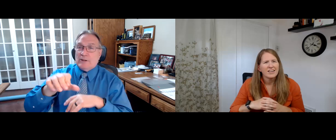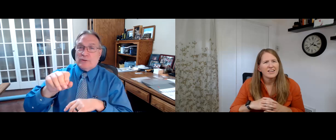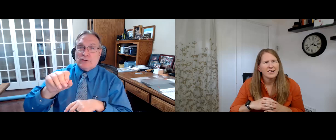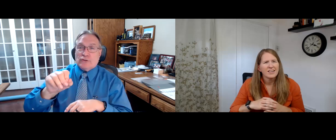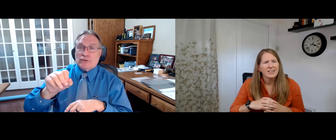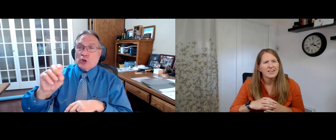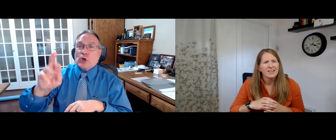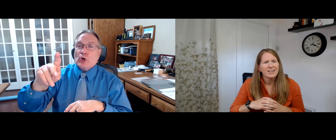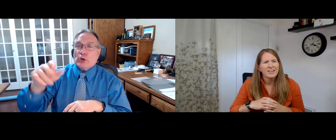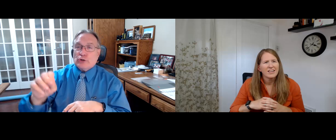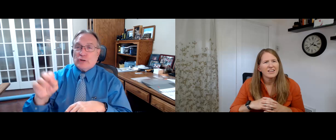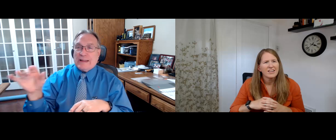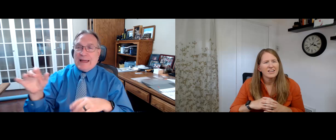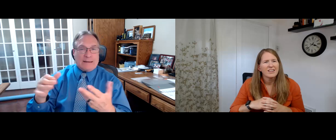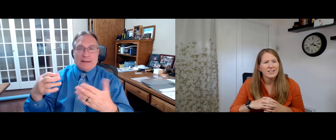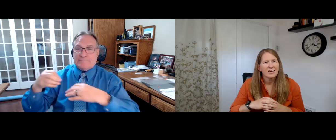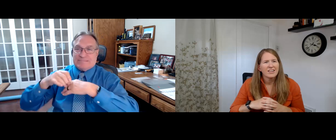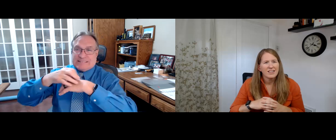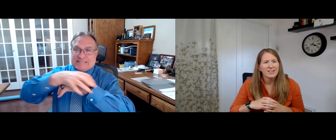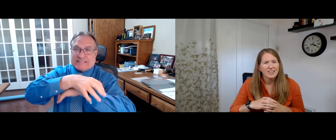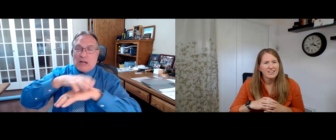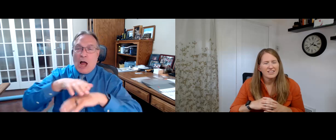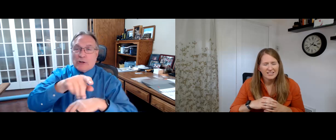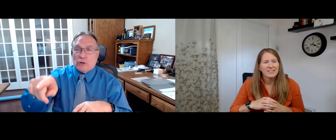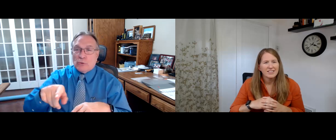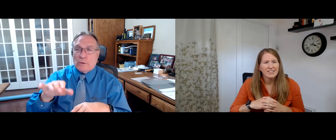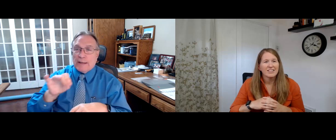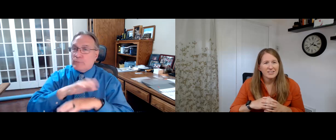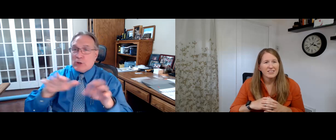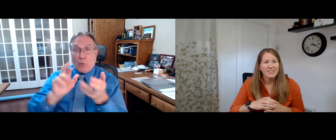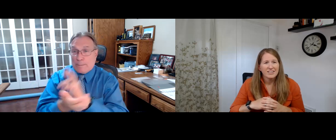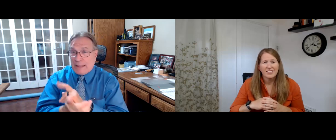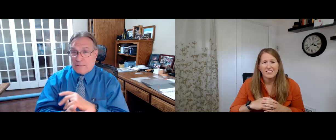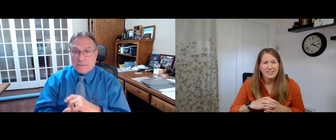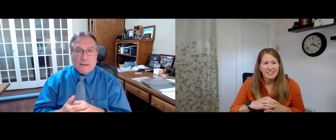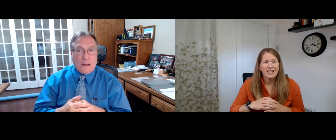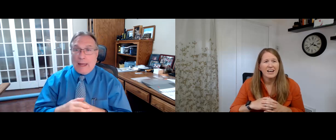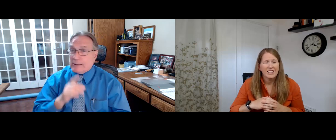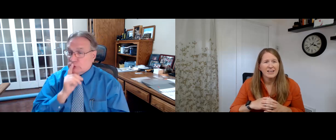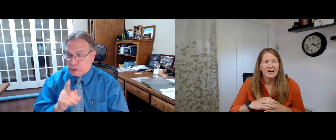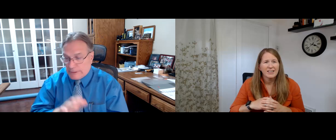a scourge on you if we don't repent. And sure